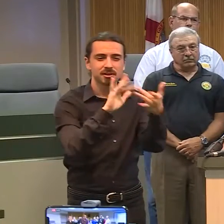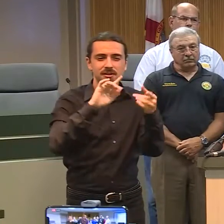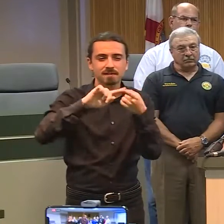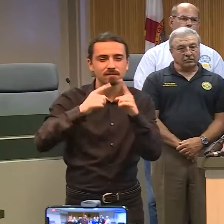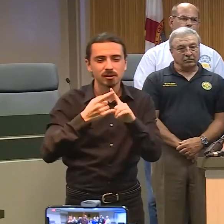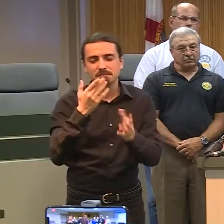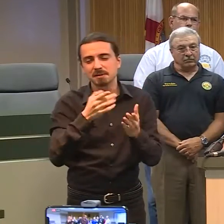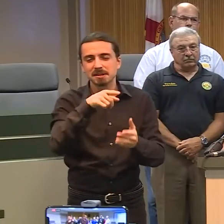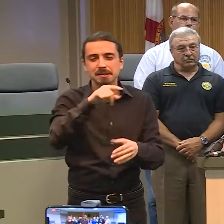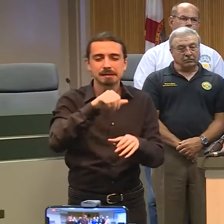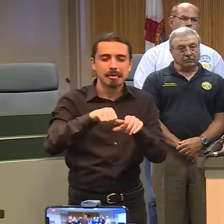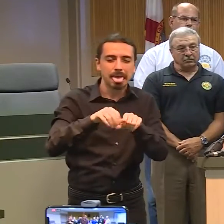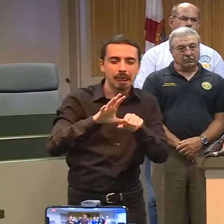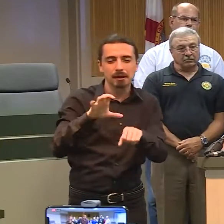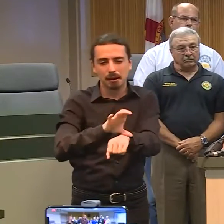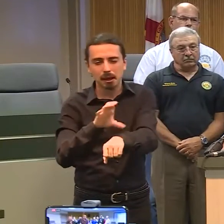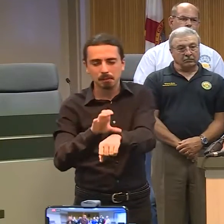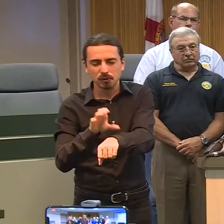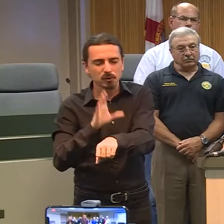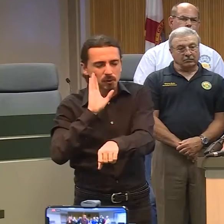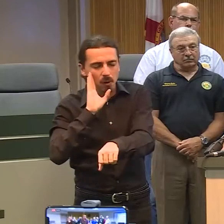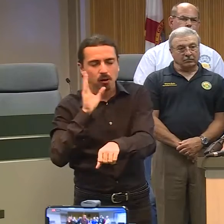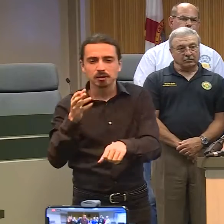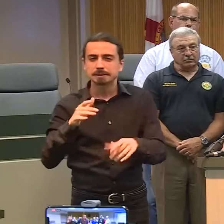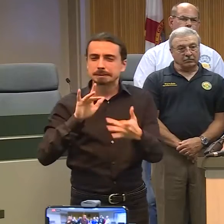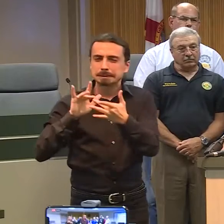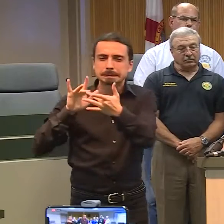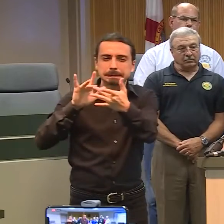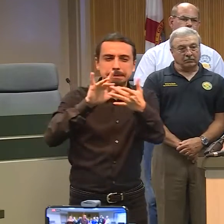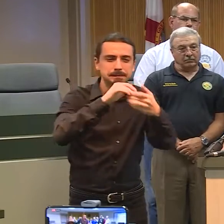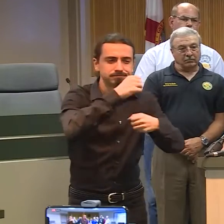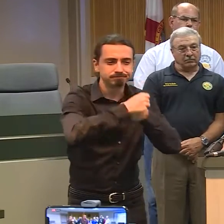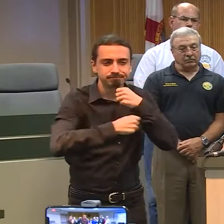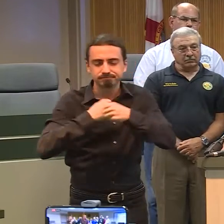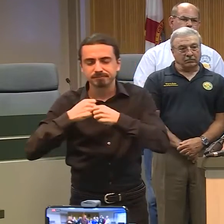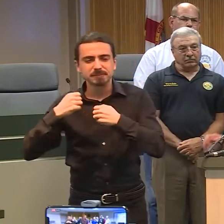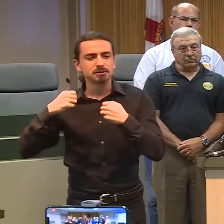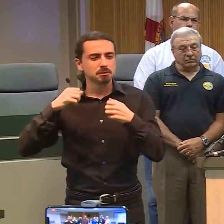walk next door, knock on the door, make sure everybody knows what's happening, and we'd appreciate that.